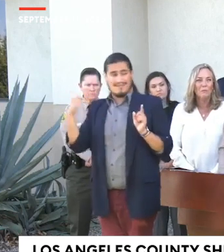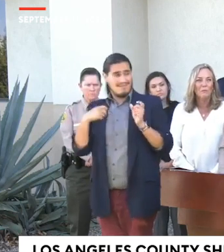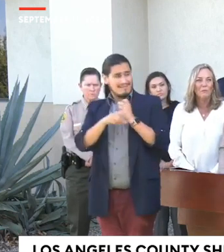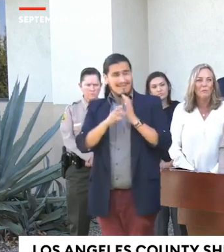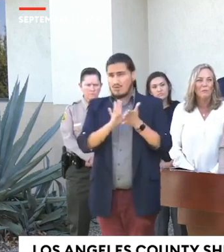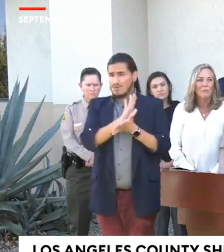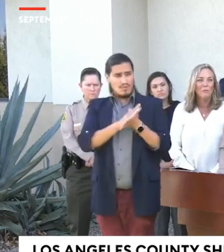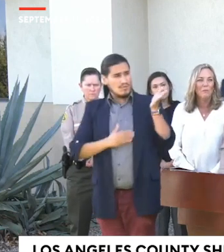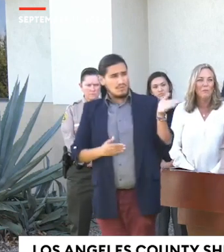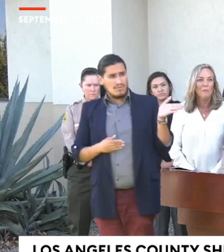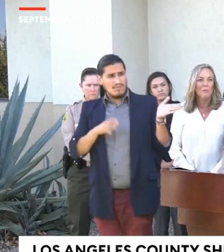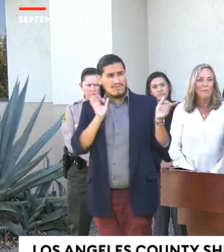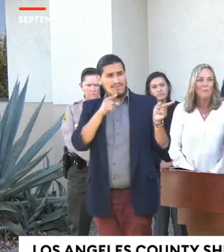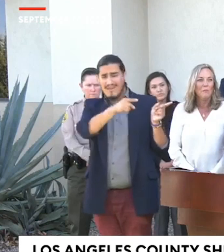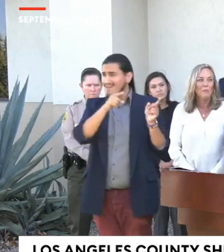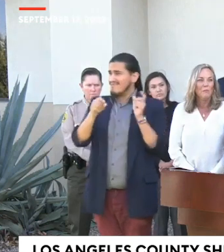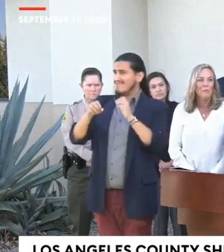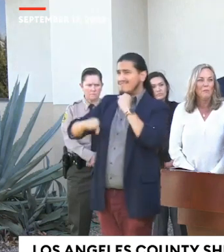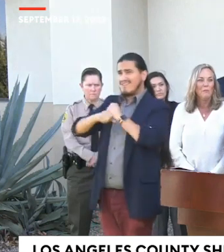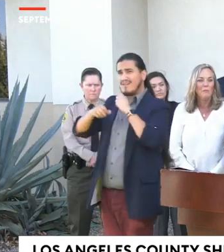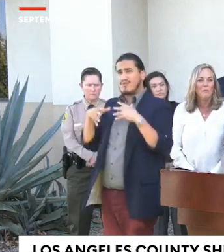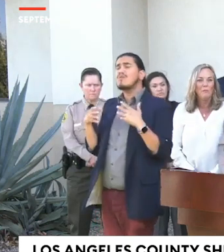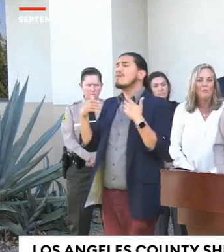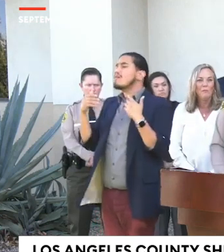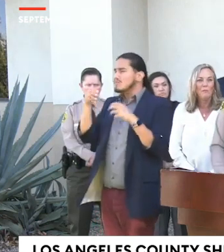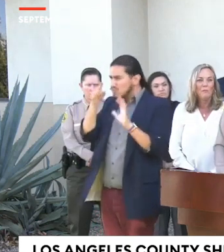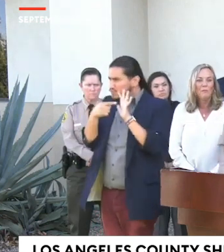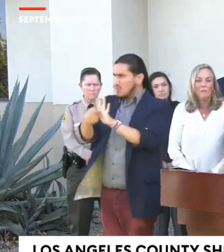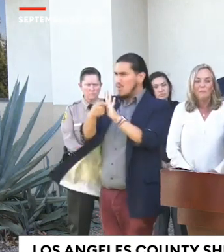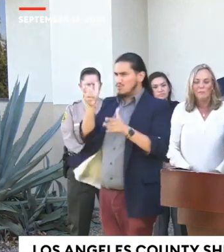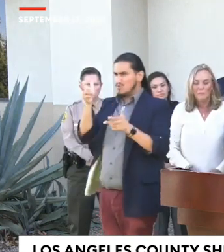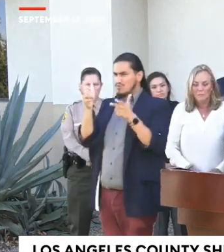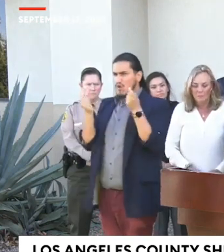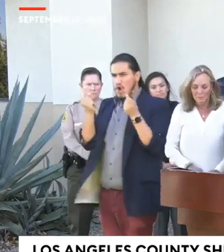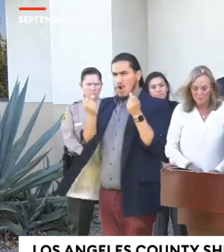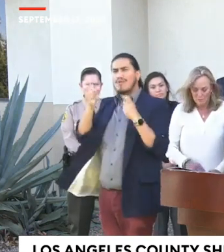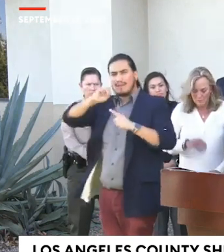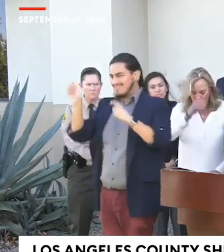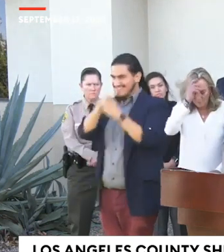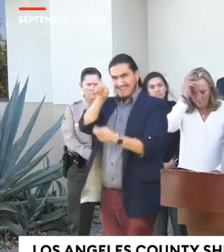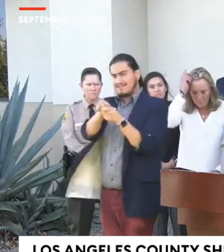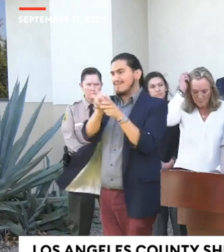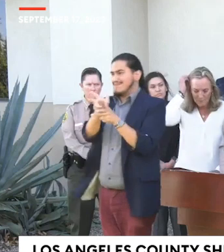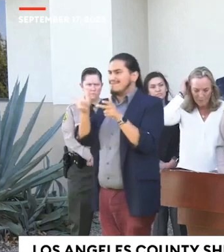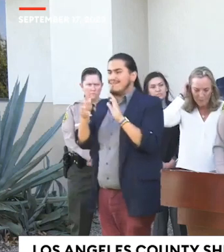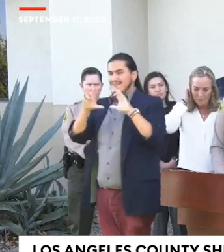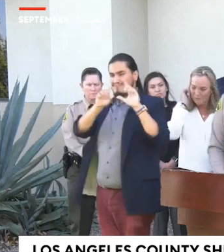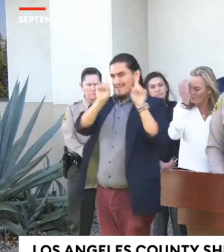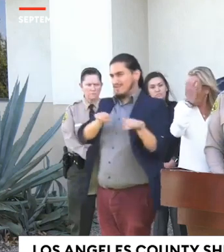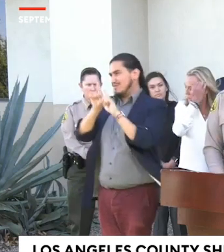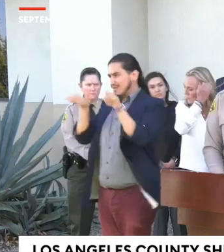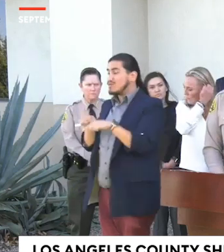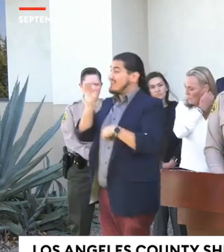flyer here in my hand with a similar vehicle right next to it. And if you were anywhere in